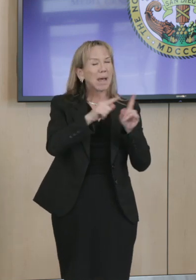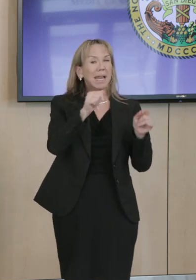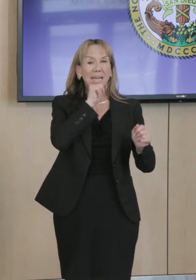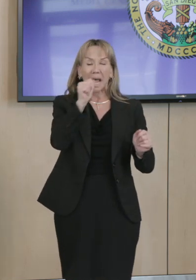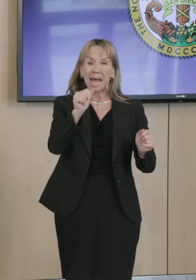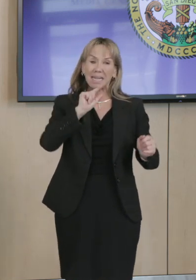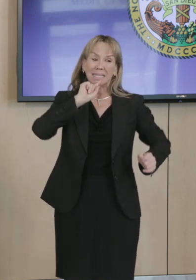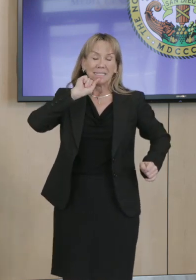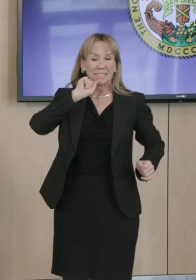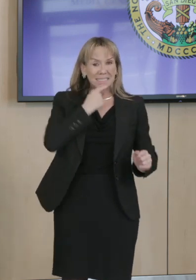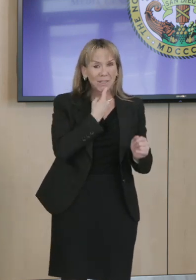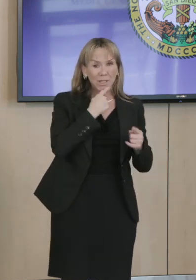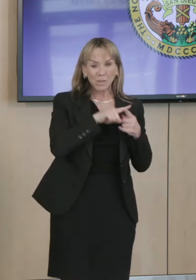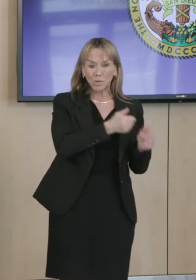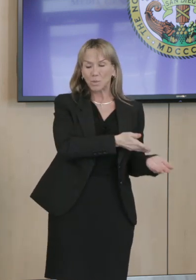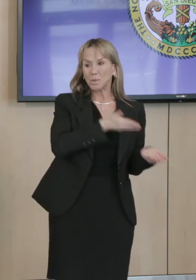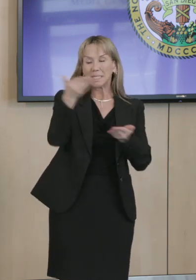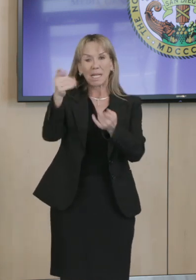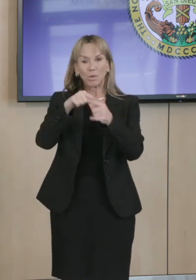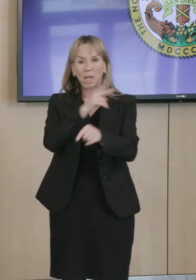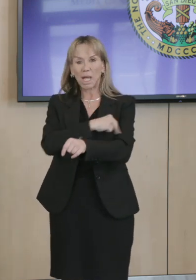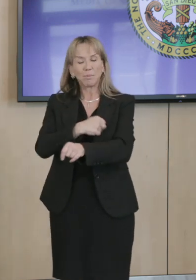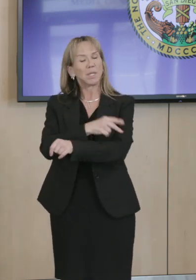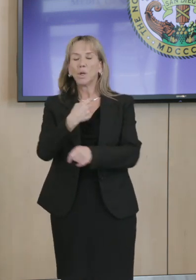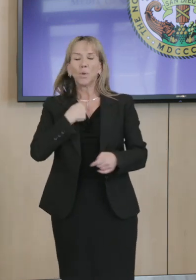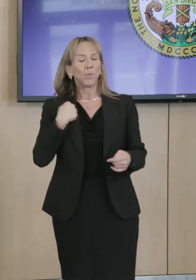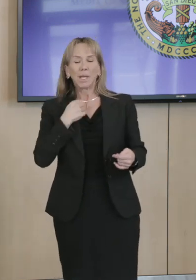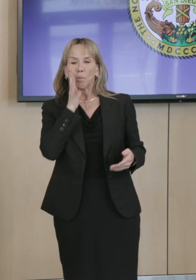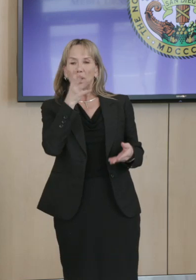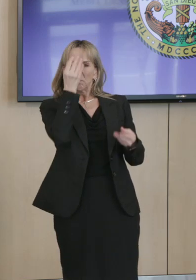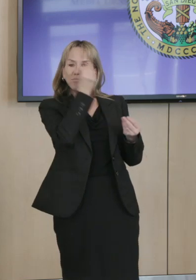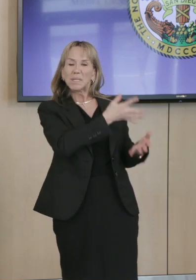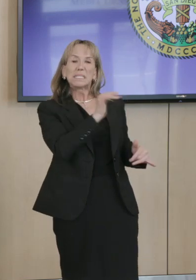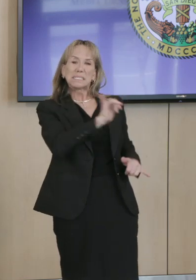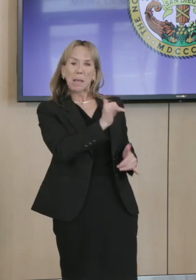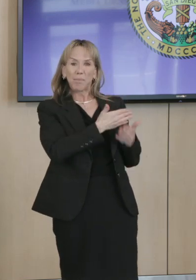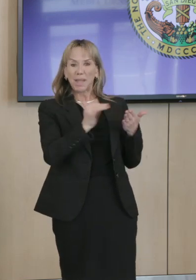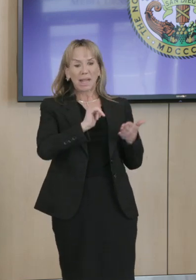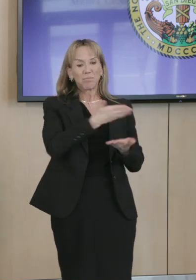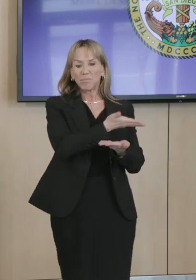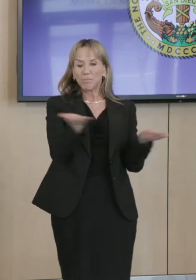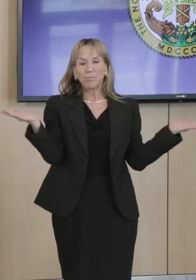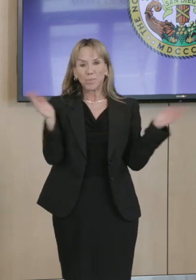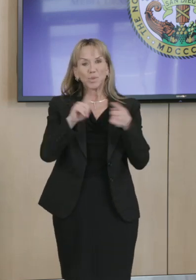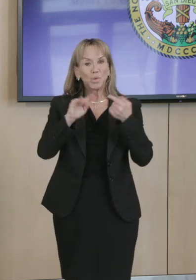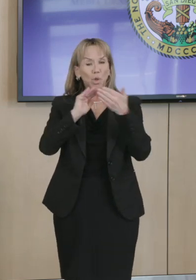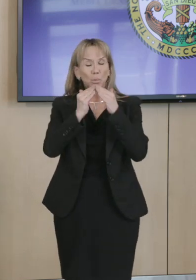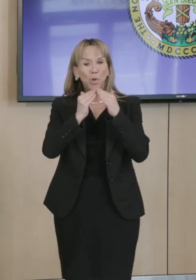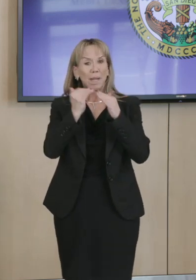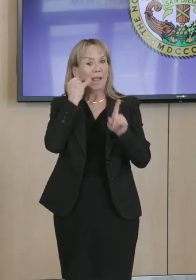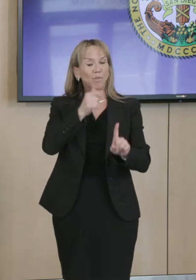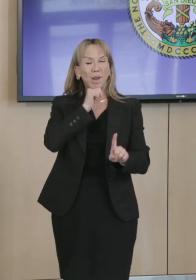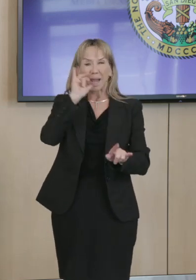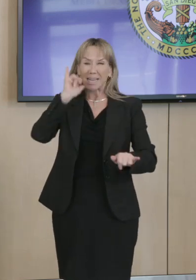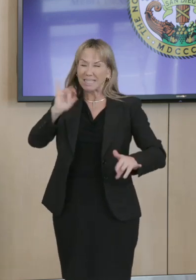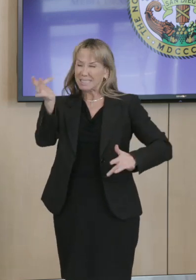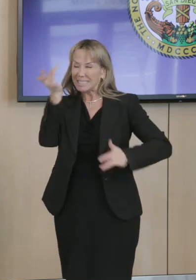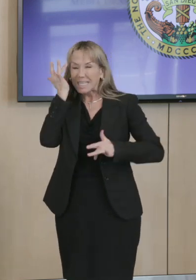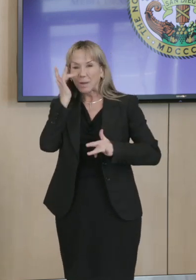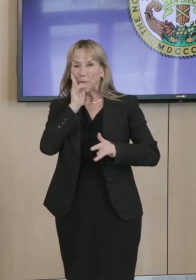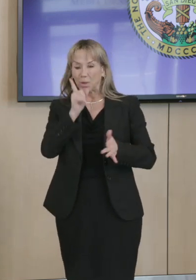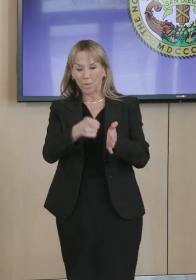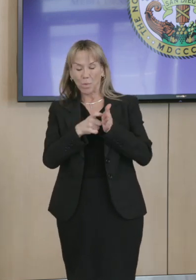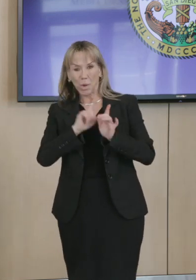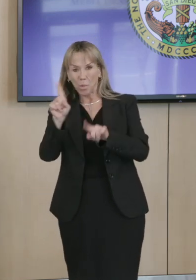hospital, we're giving the same advice to them that we give to other people in the community who have symptoms who aren't sick enough to go to the hospital. That